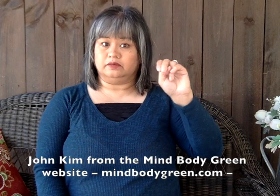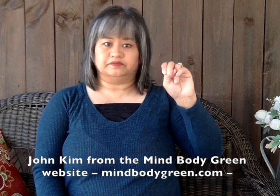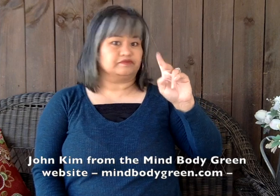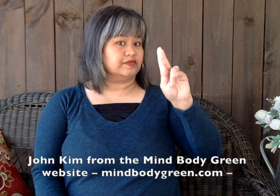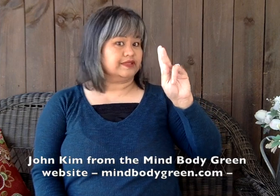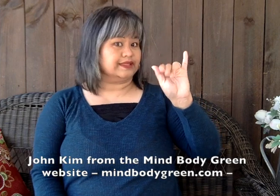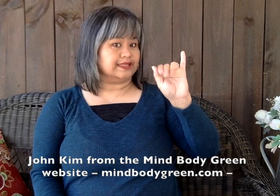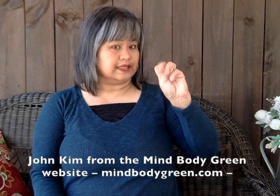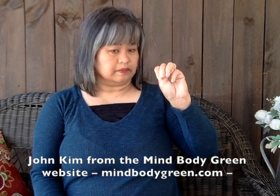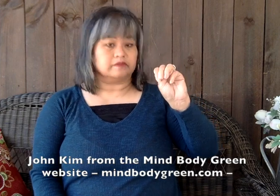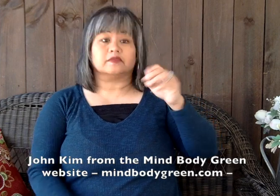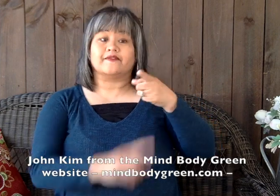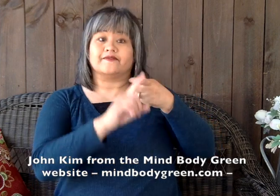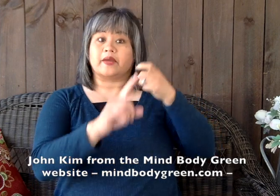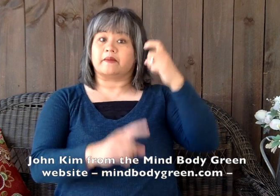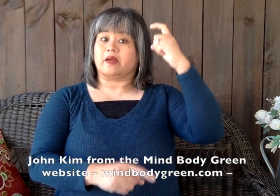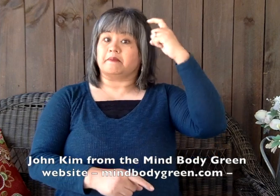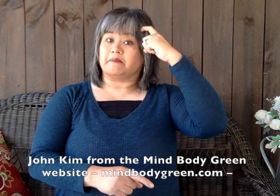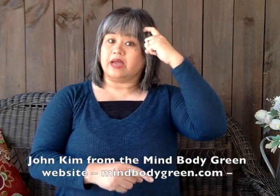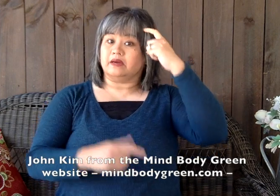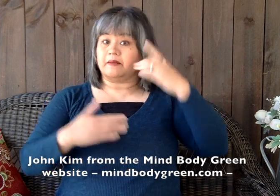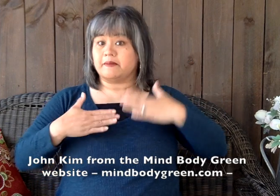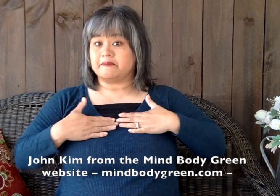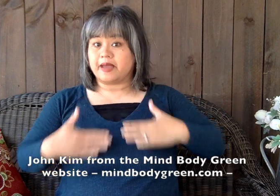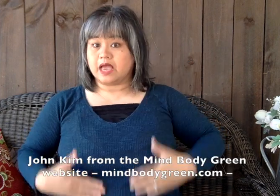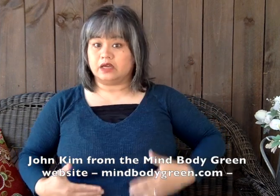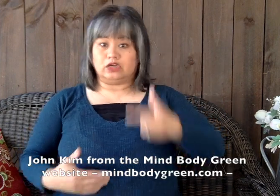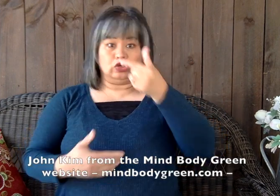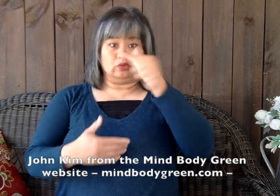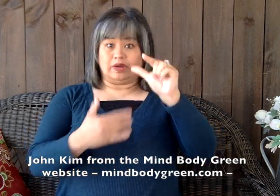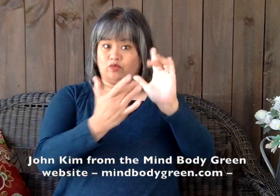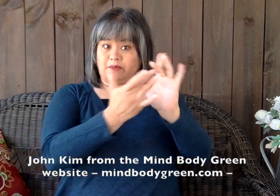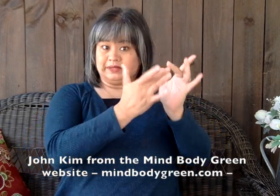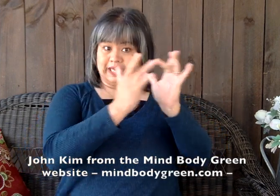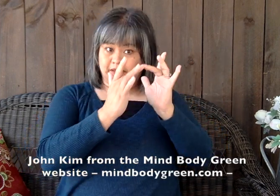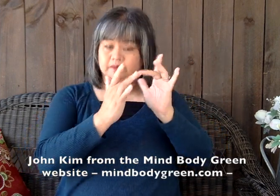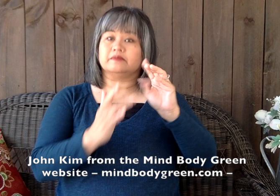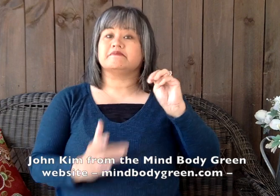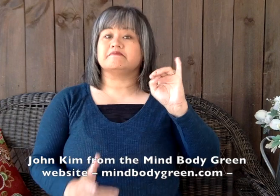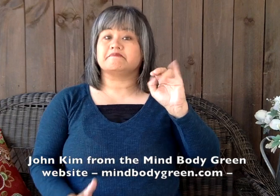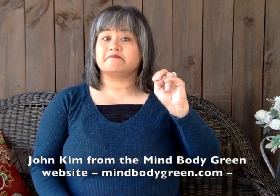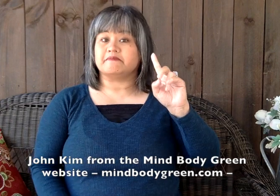John Kim from the Mind Body Green website, mindbodygreen.com,